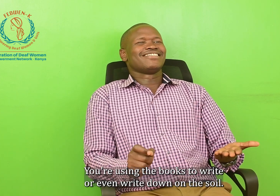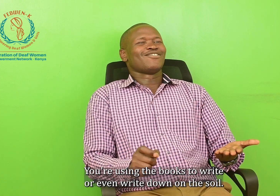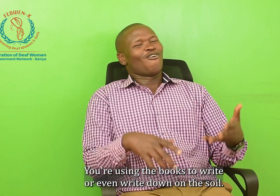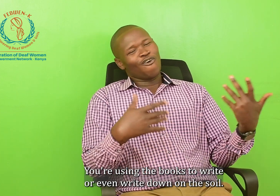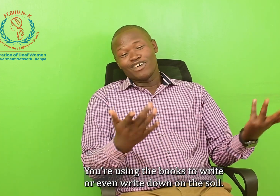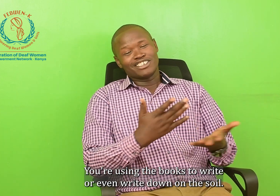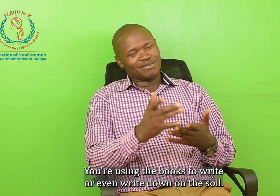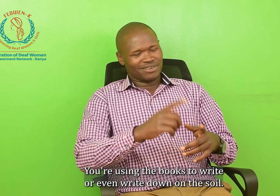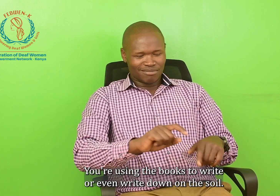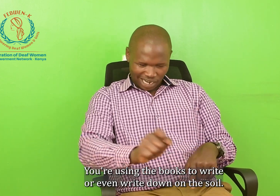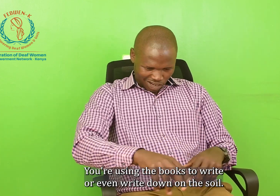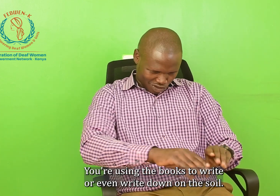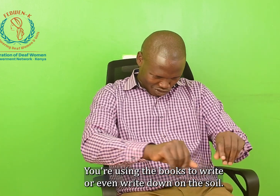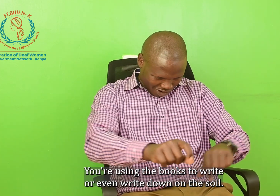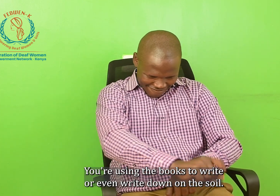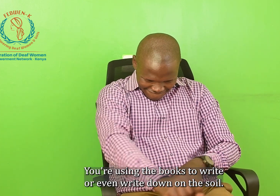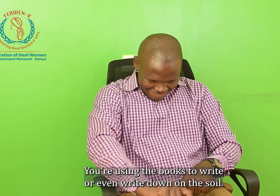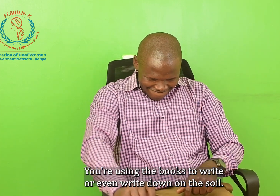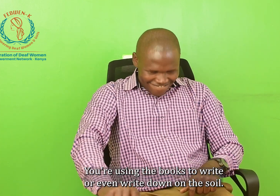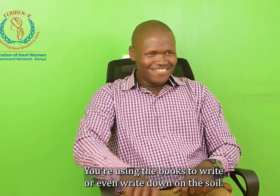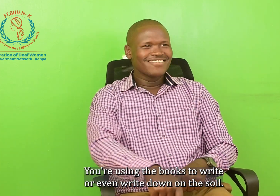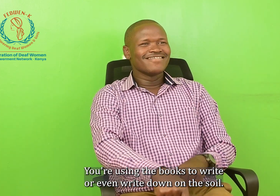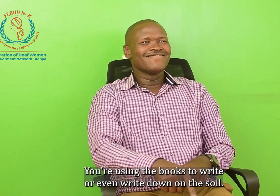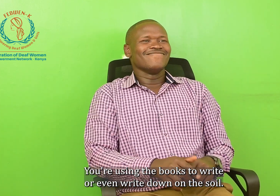the books to write, or even write down on the soil.